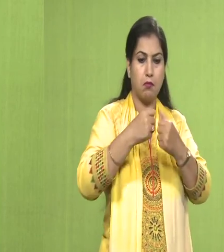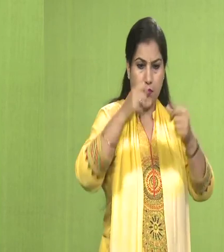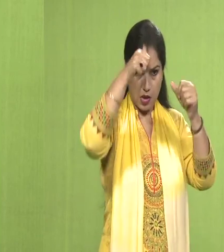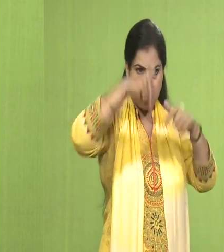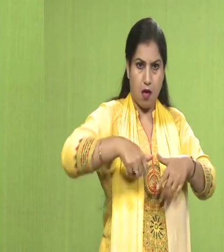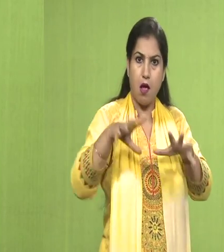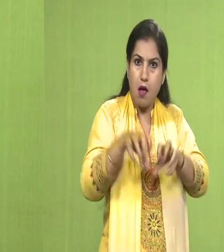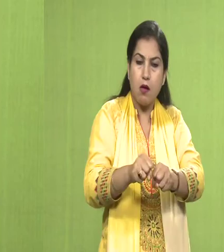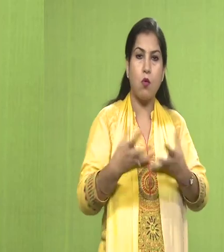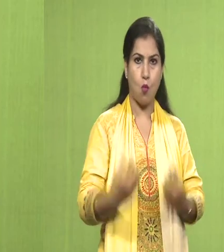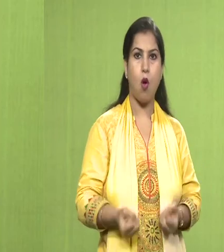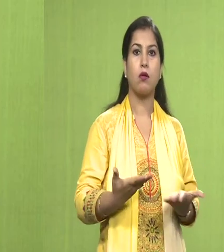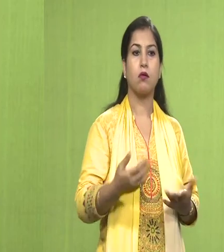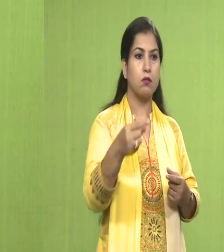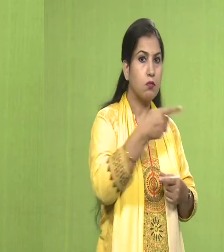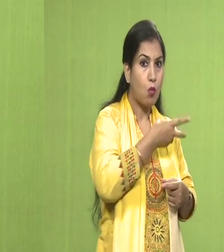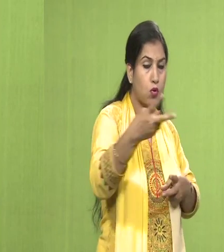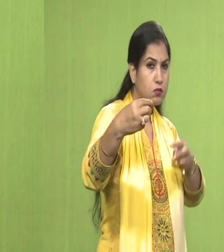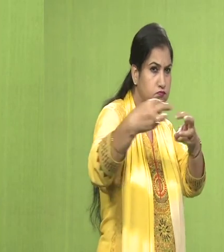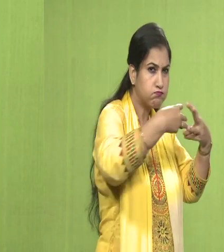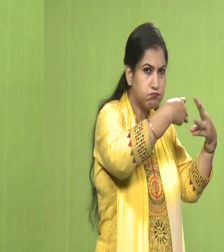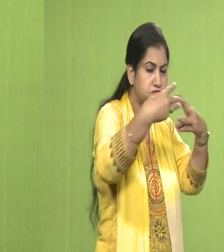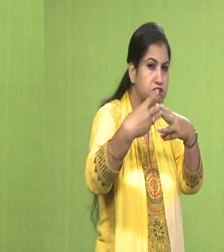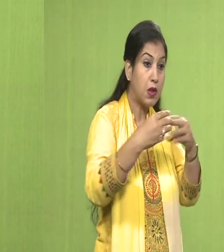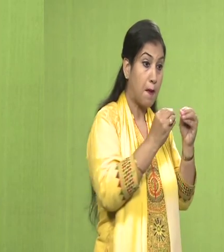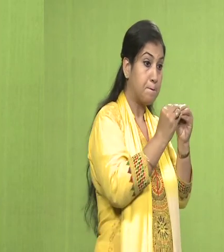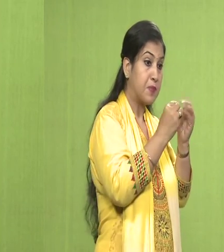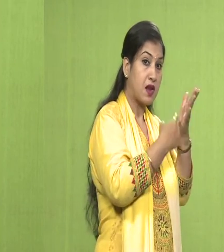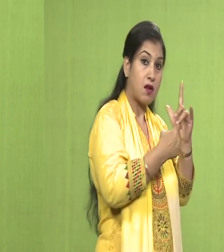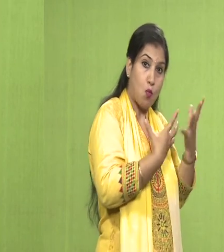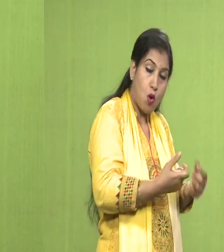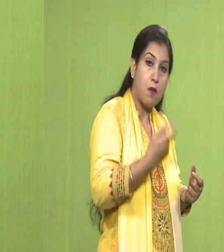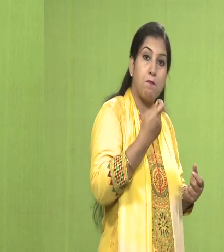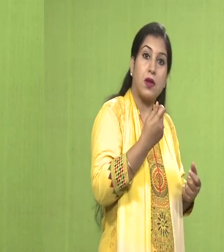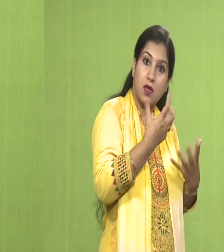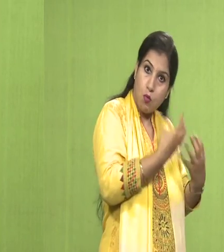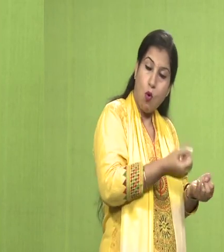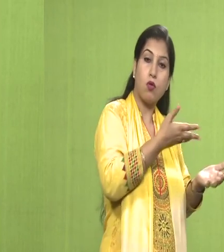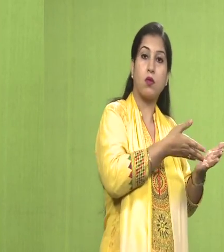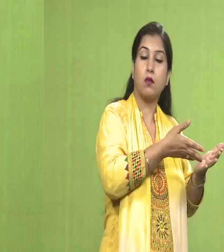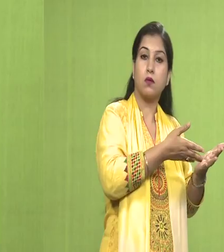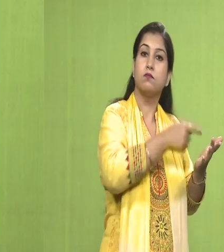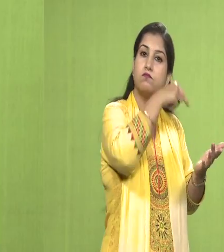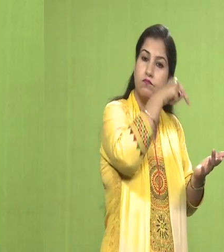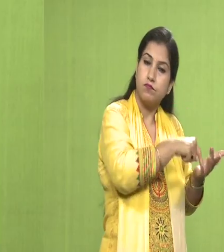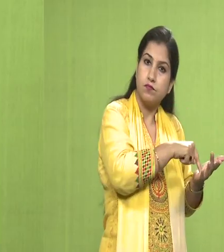For these wars, Britain needed money. To do this, Britain